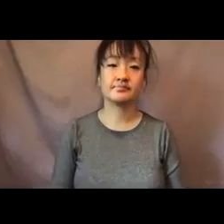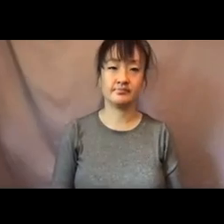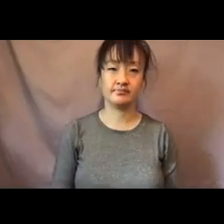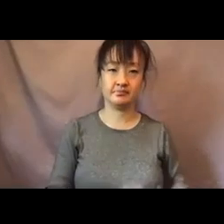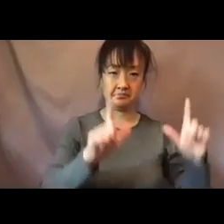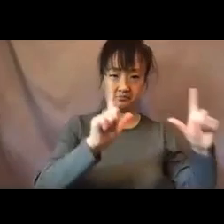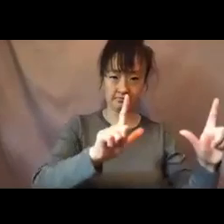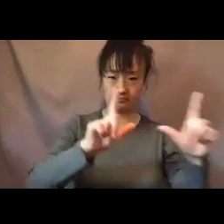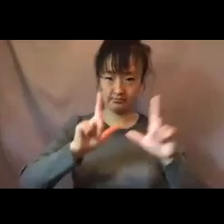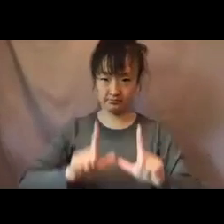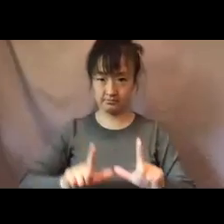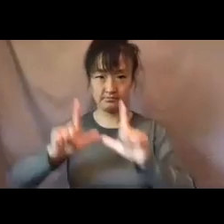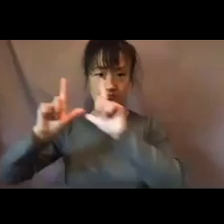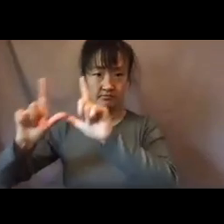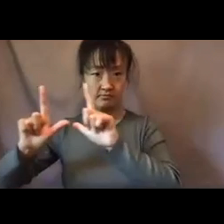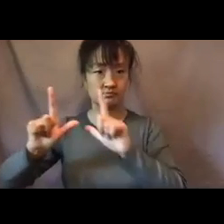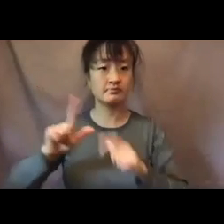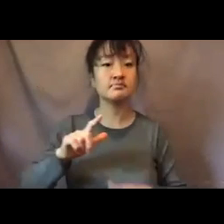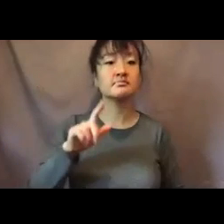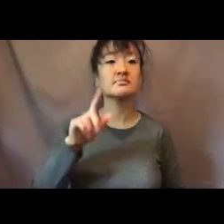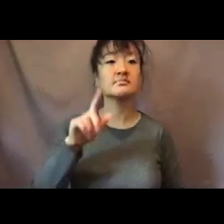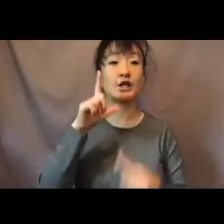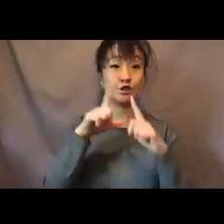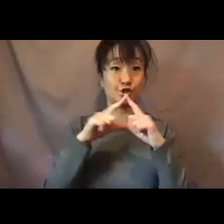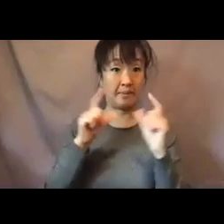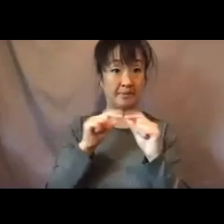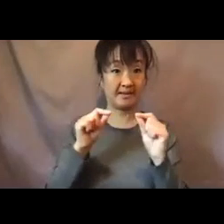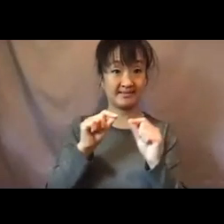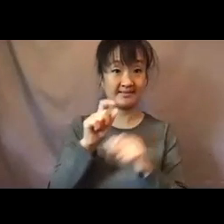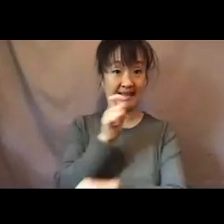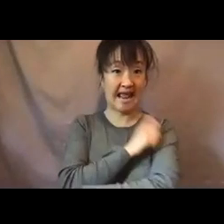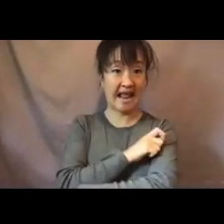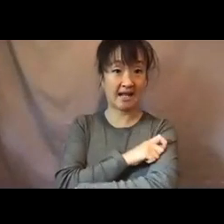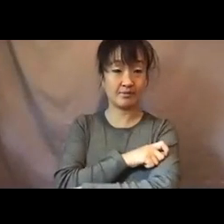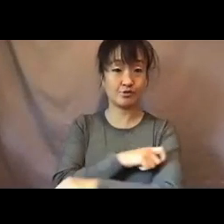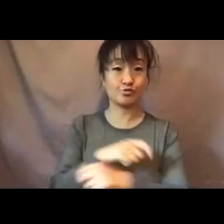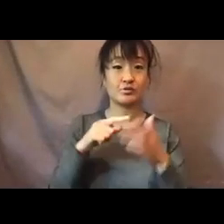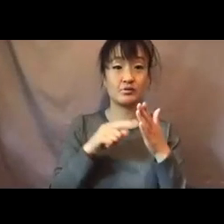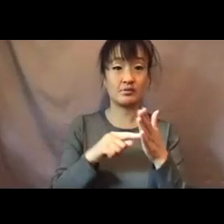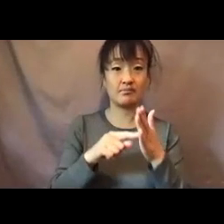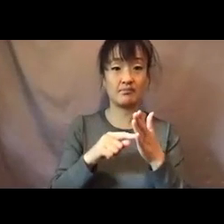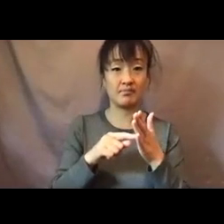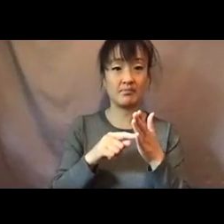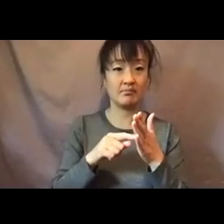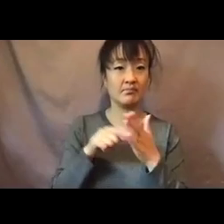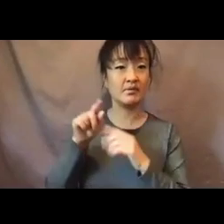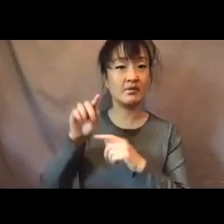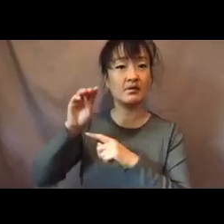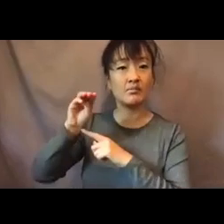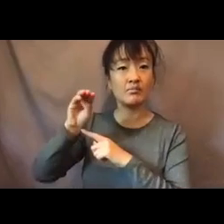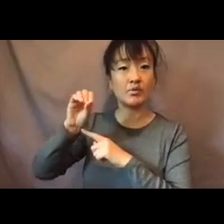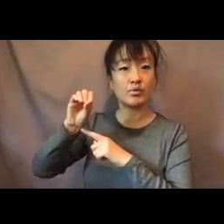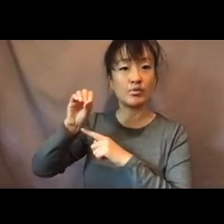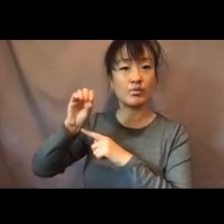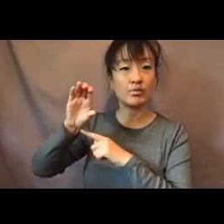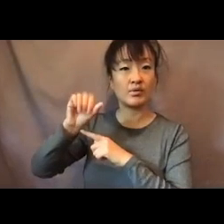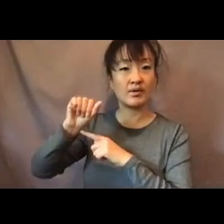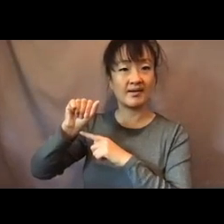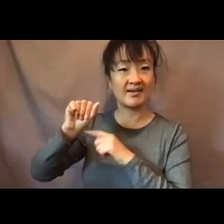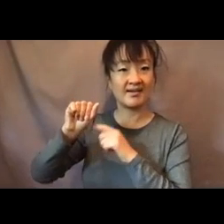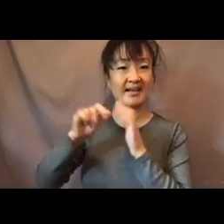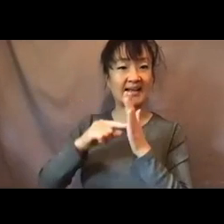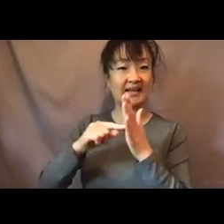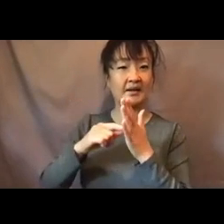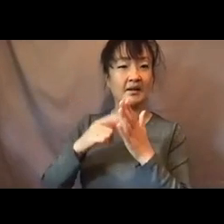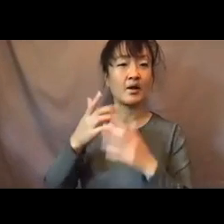actually Japanese acupuncture models that we had at that MOCA exhibit that demonstrated with wood and lacquer, you know, sort of